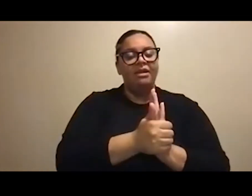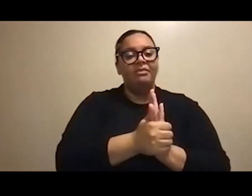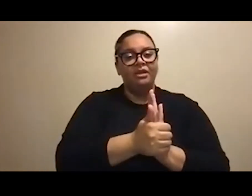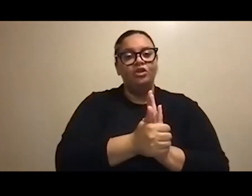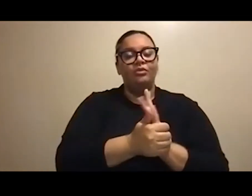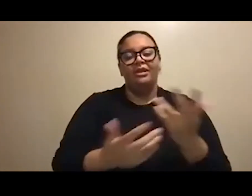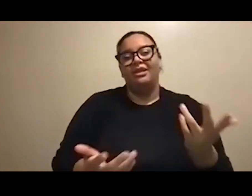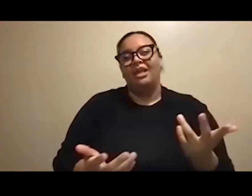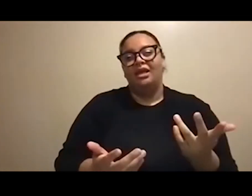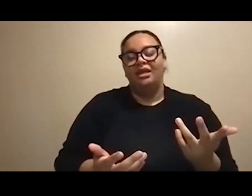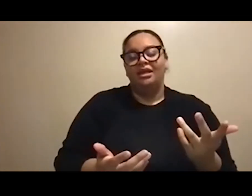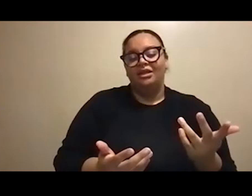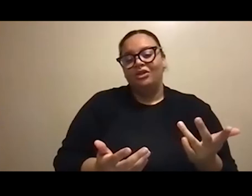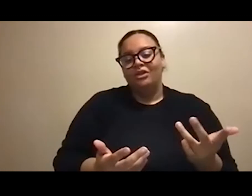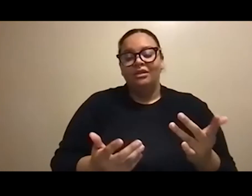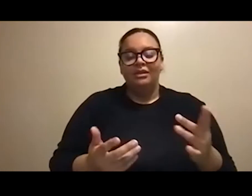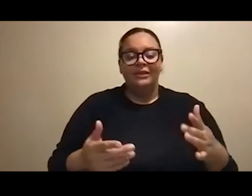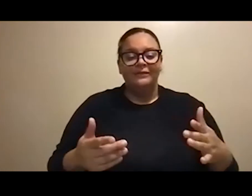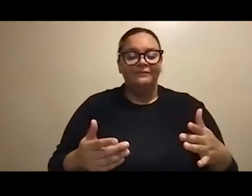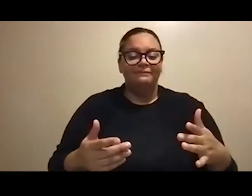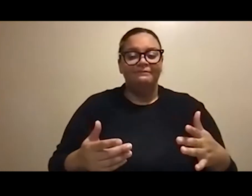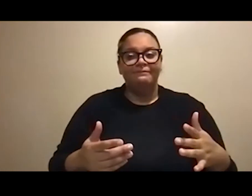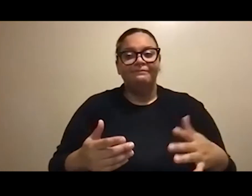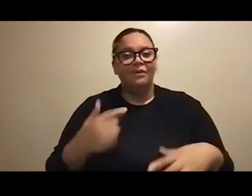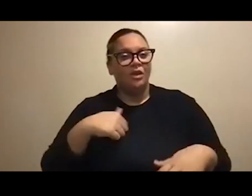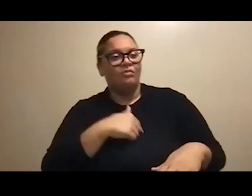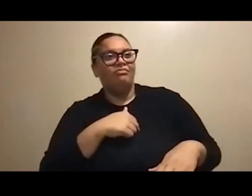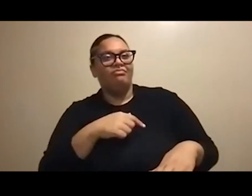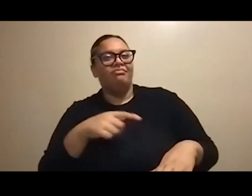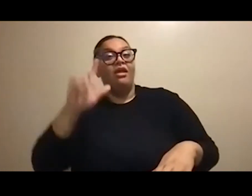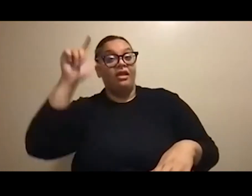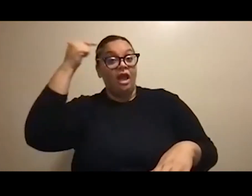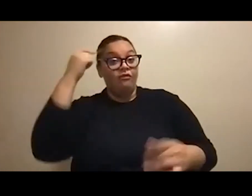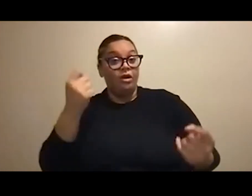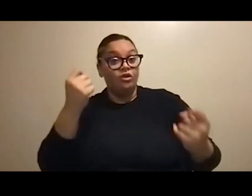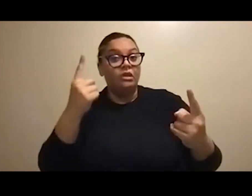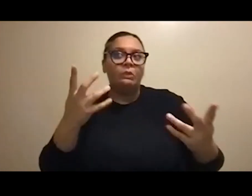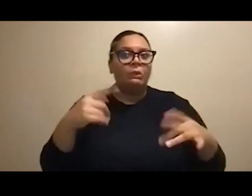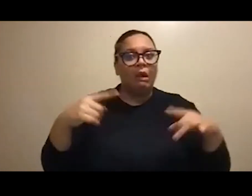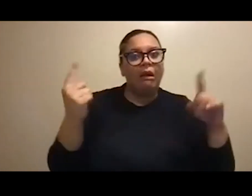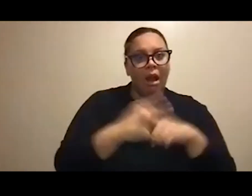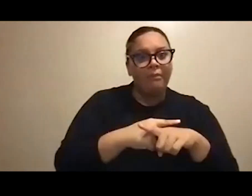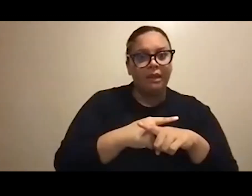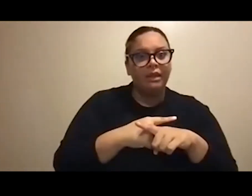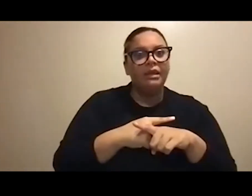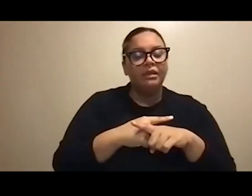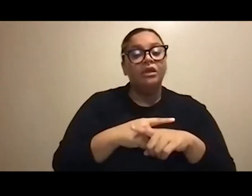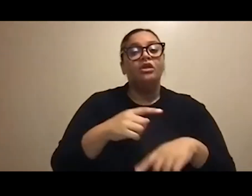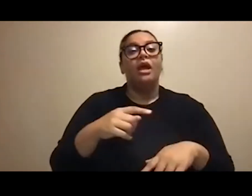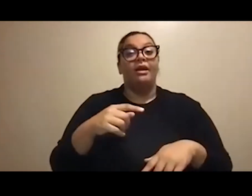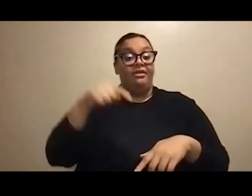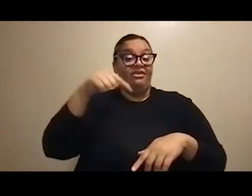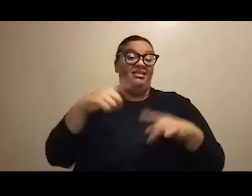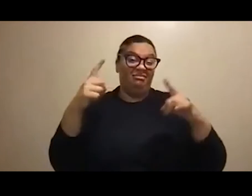right. Well, here it gets a little dicey and a little picky, so I'll try and make it as clear as possible. From